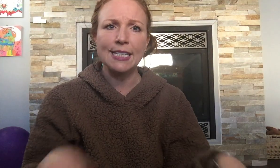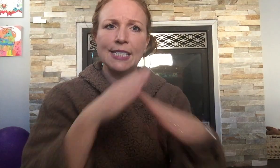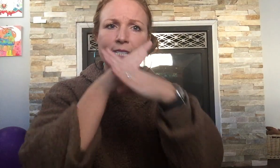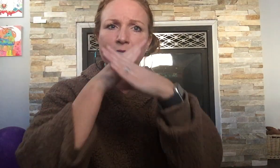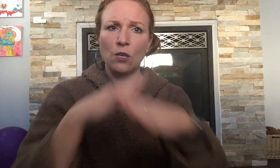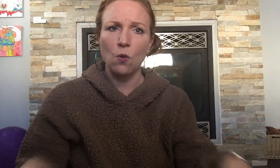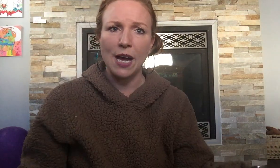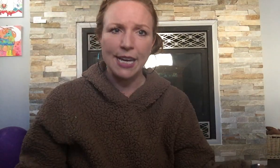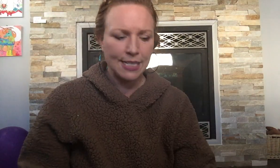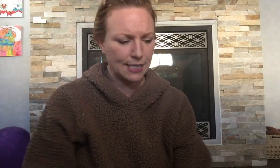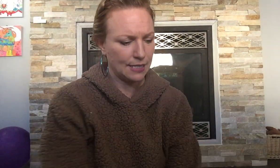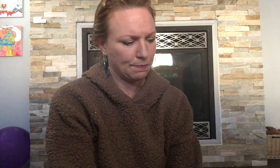Quiet?